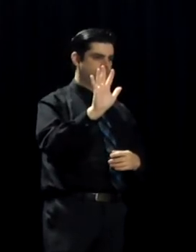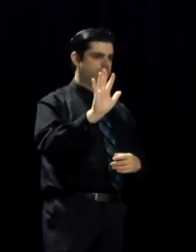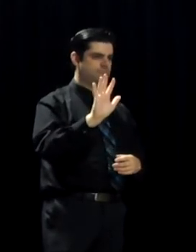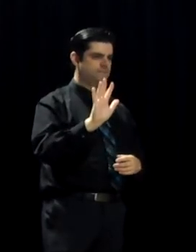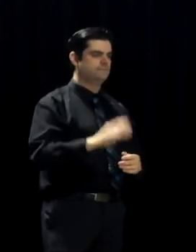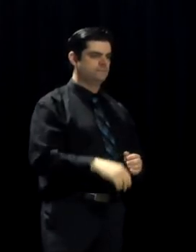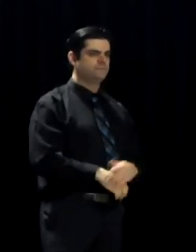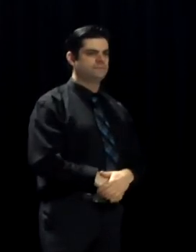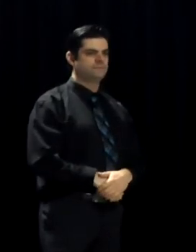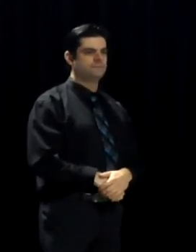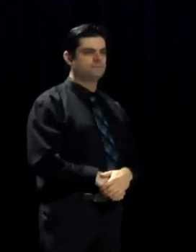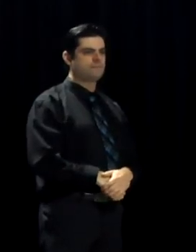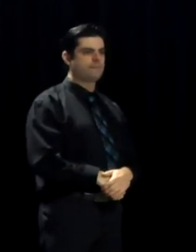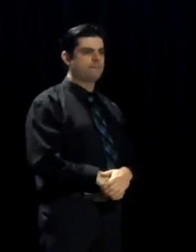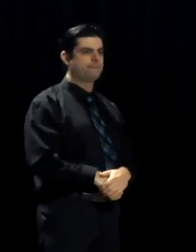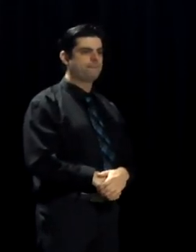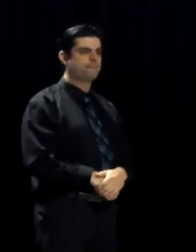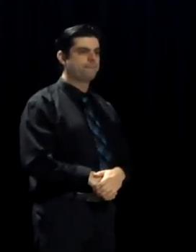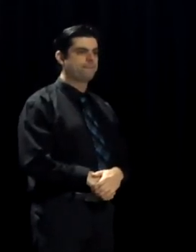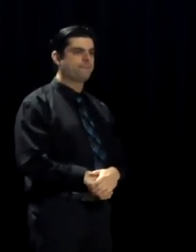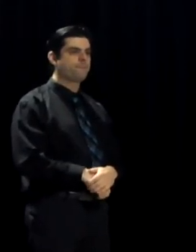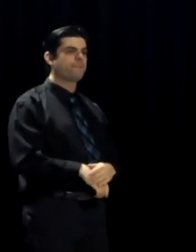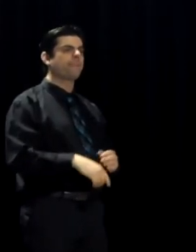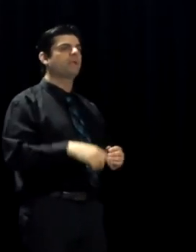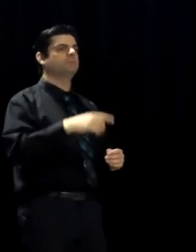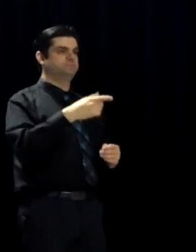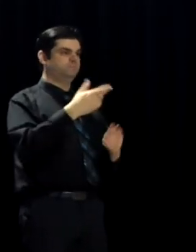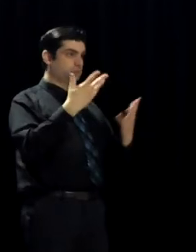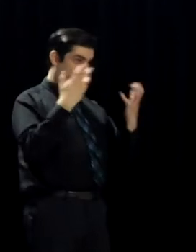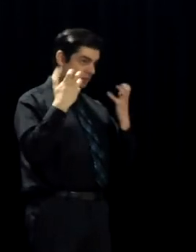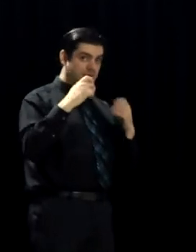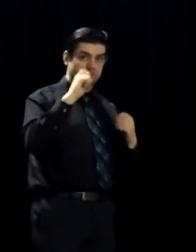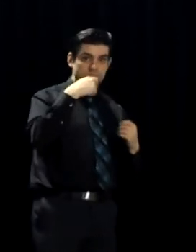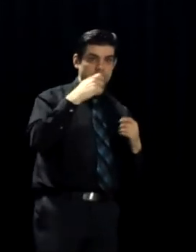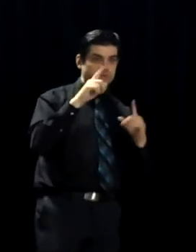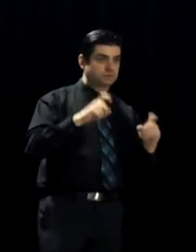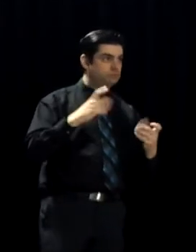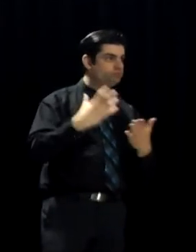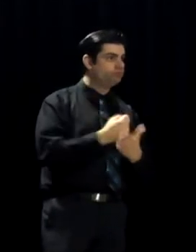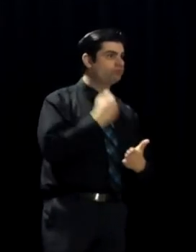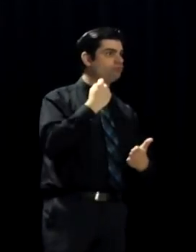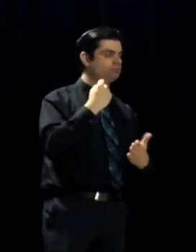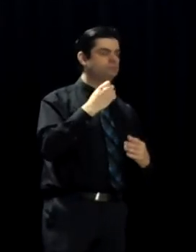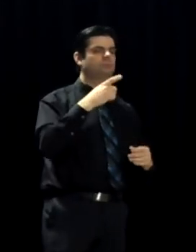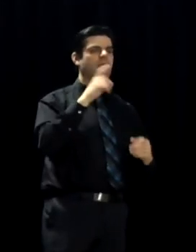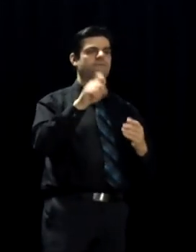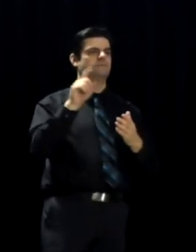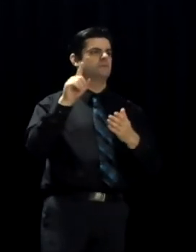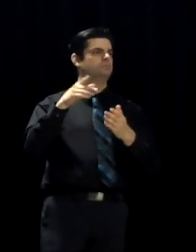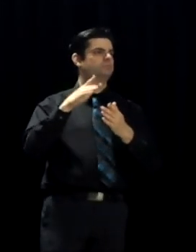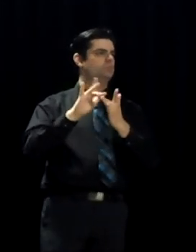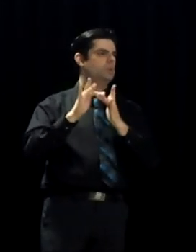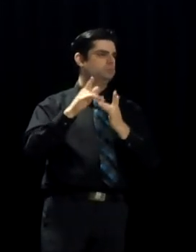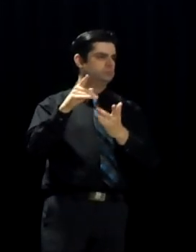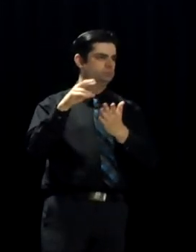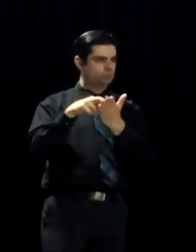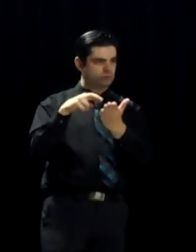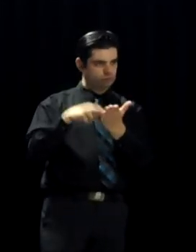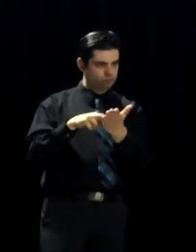can go to our health department website and pre-register for a time slot, or you can just show